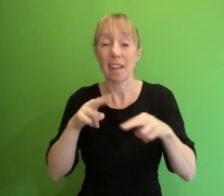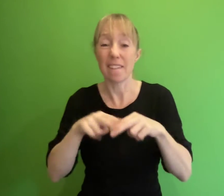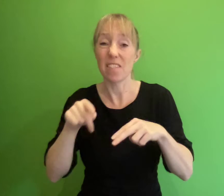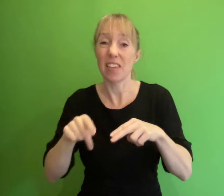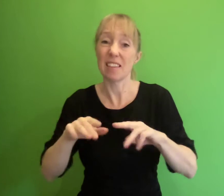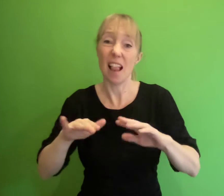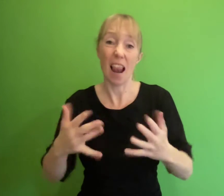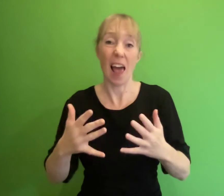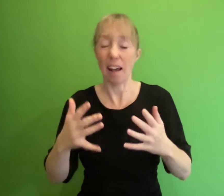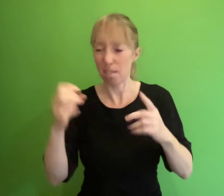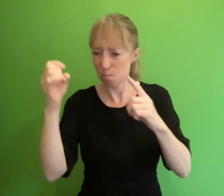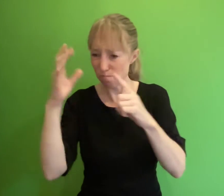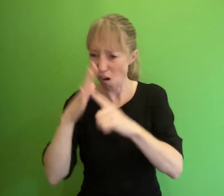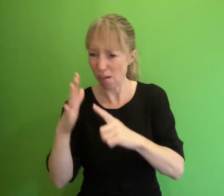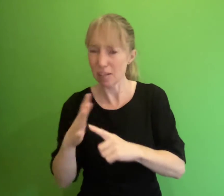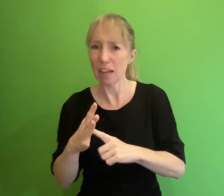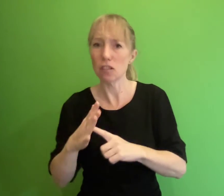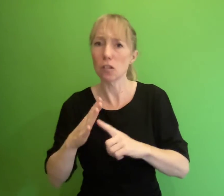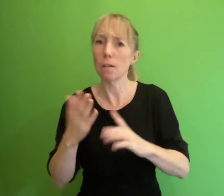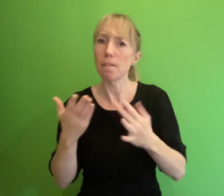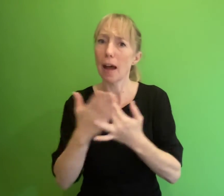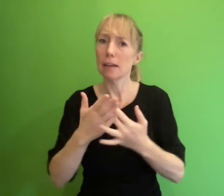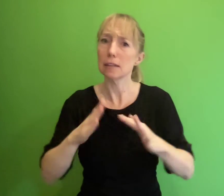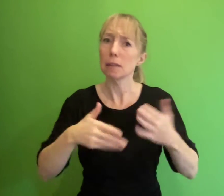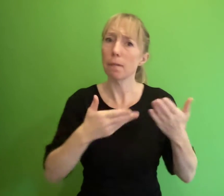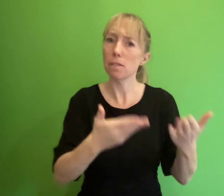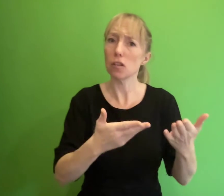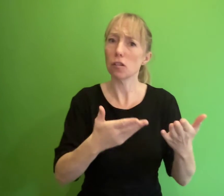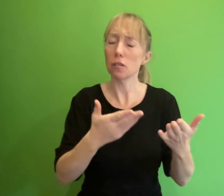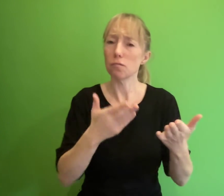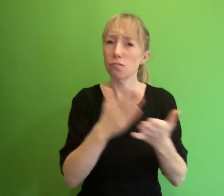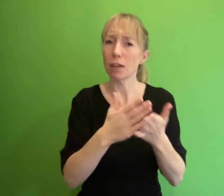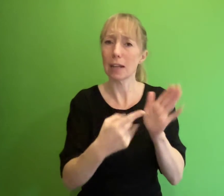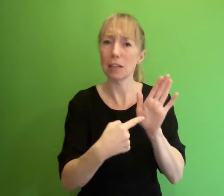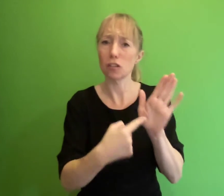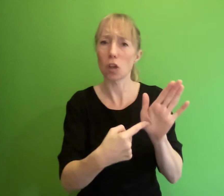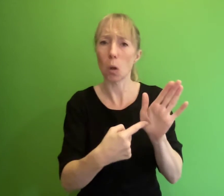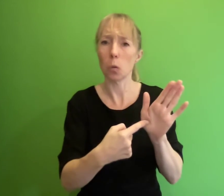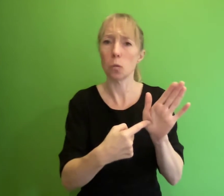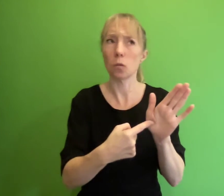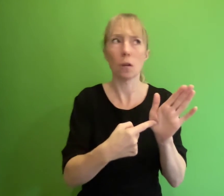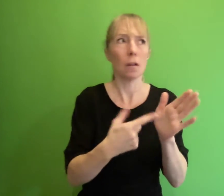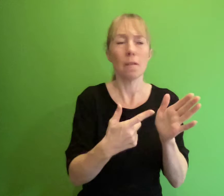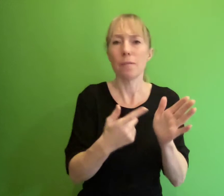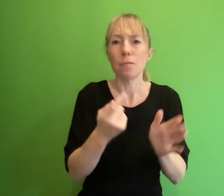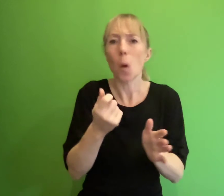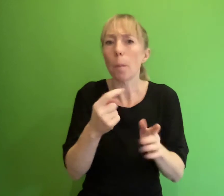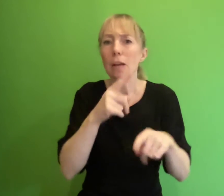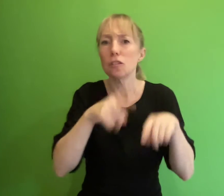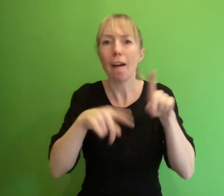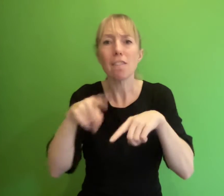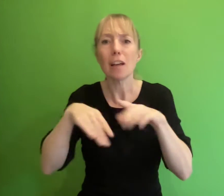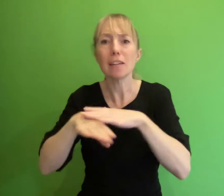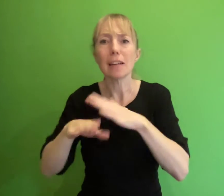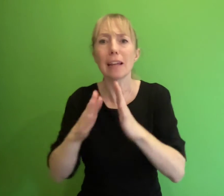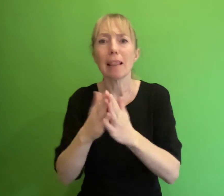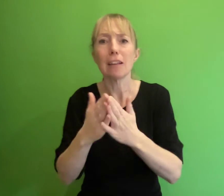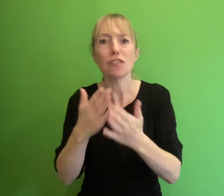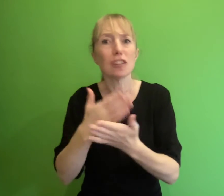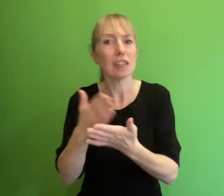of access provision might be a reflection of a wider diversity problem in the literature sector. We could bring this